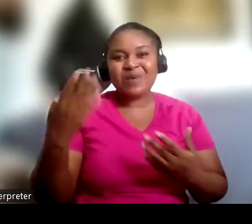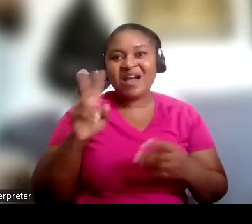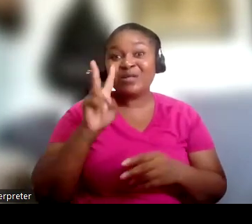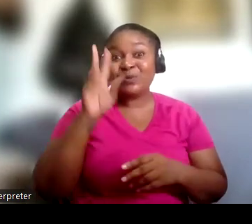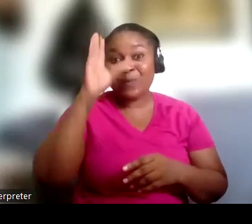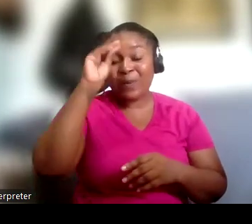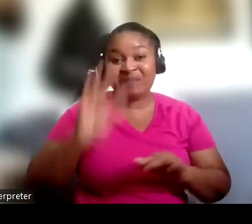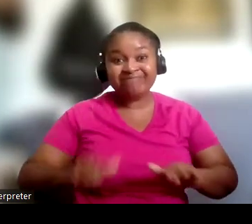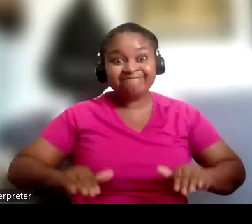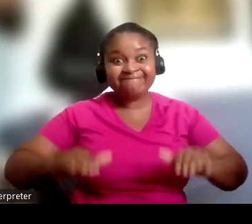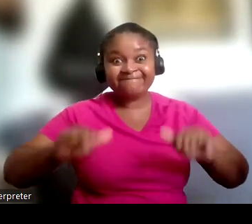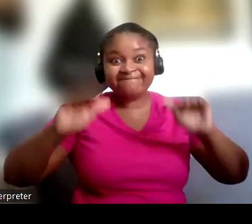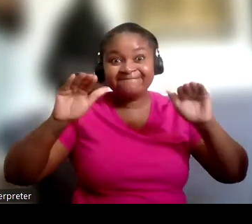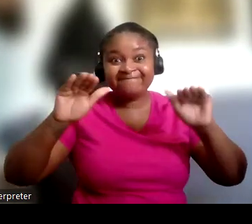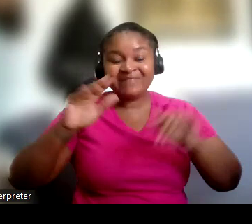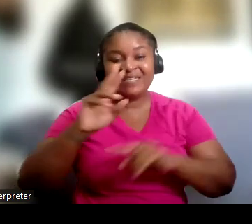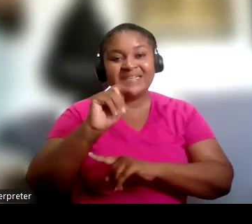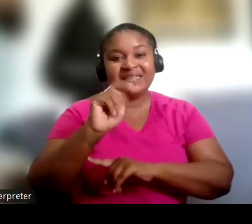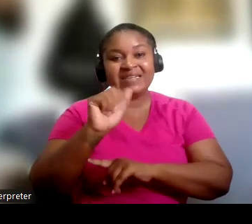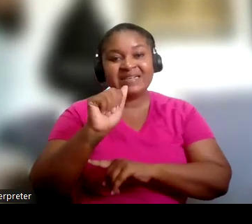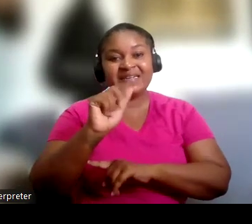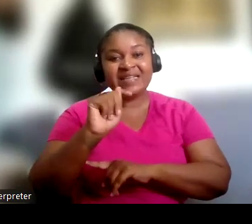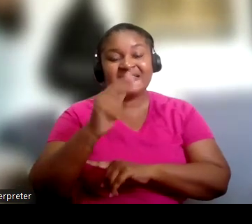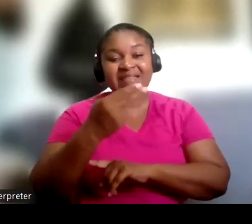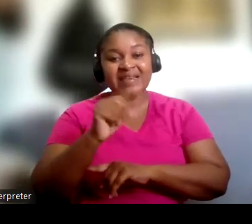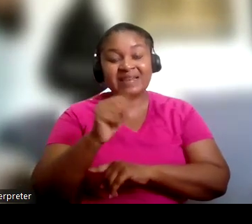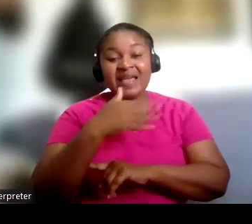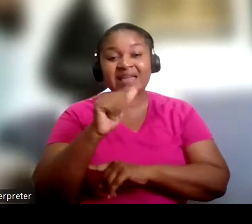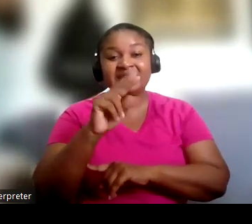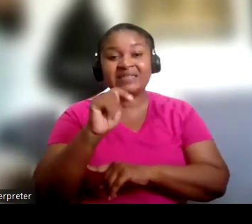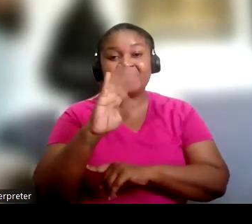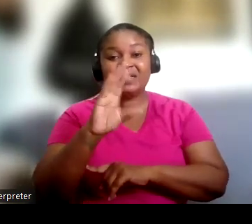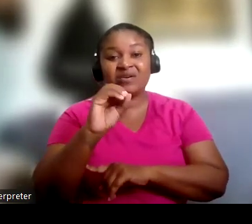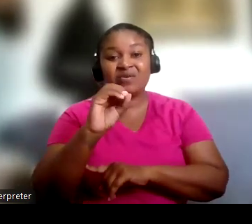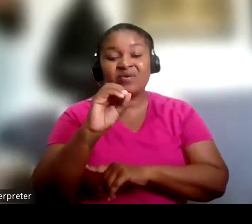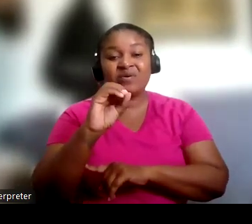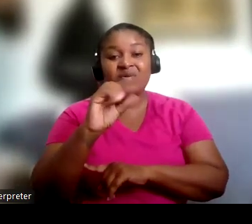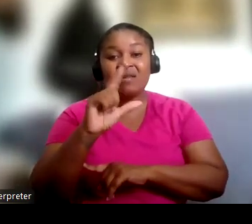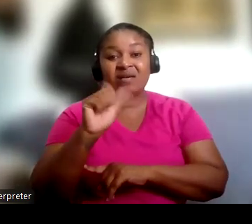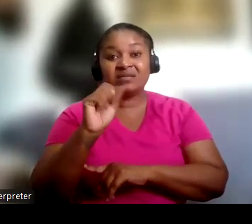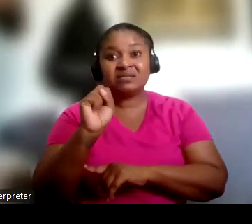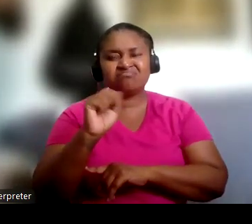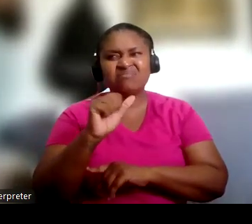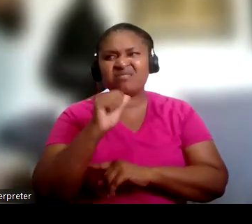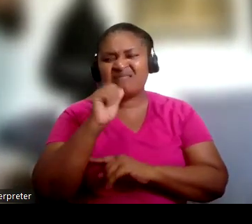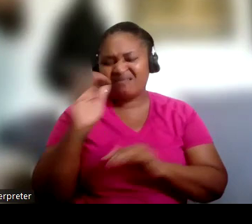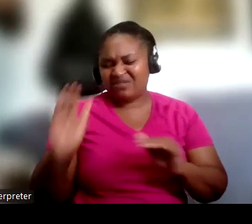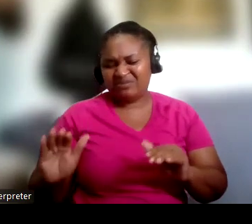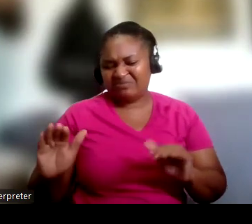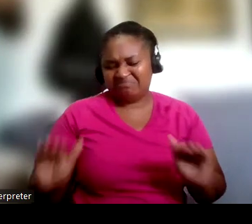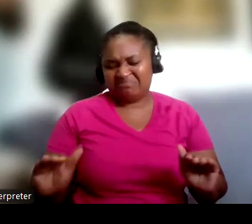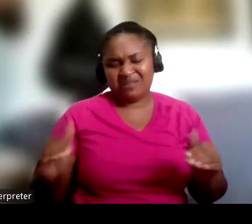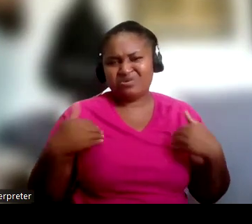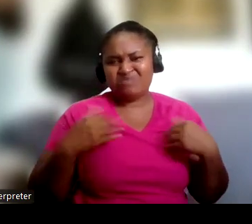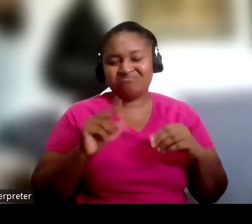Nathan and Nicholas, they are no longer boys. They are young men now. But I remember when they were boys, there were many difficult